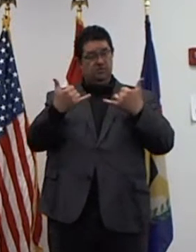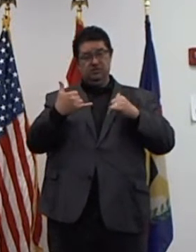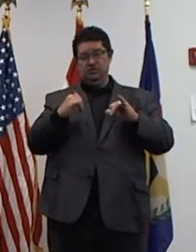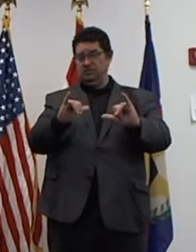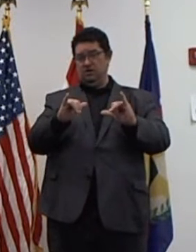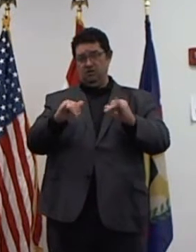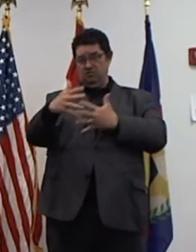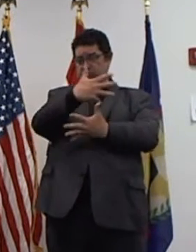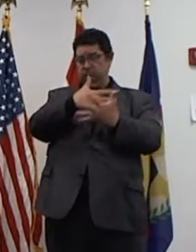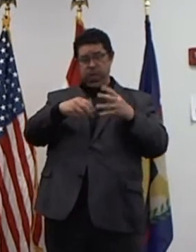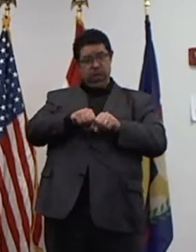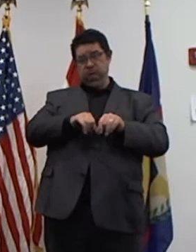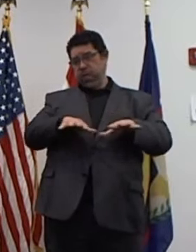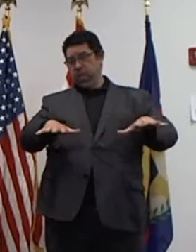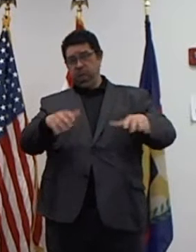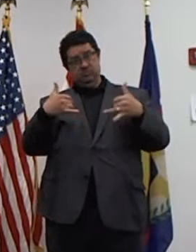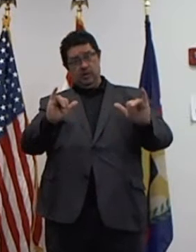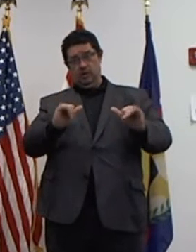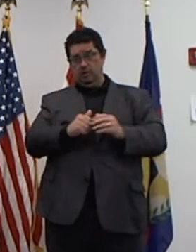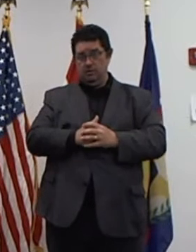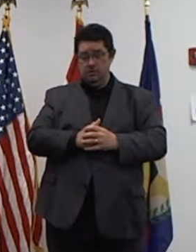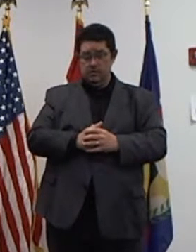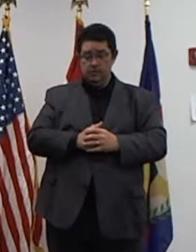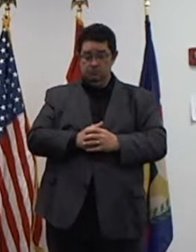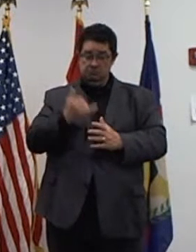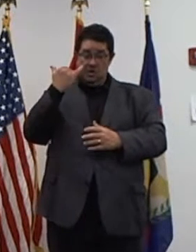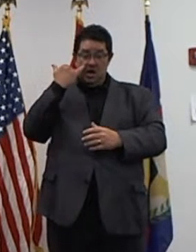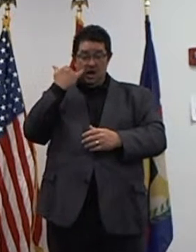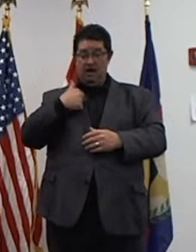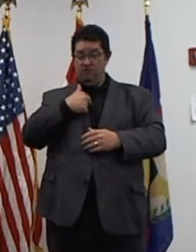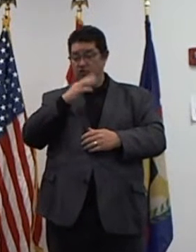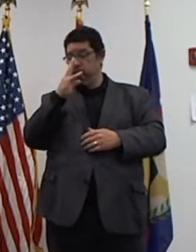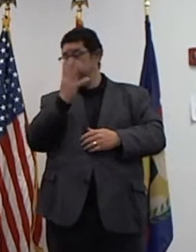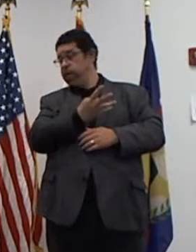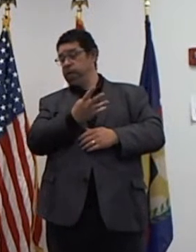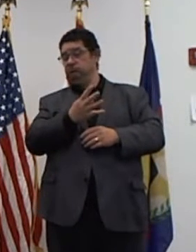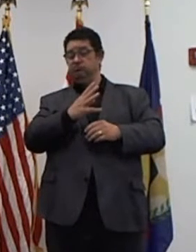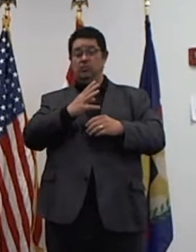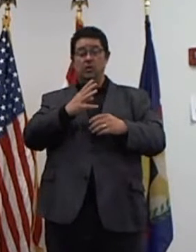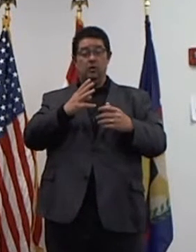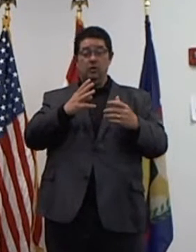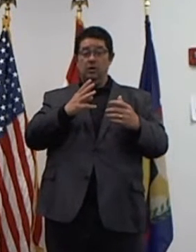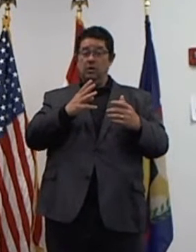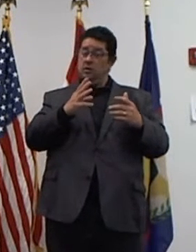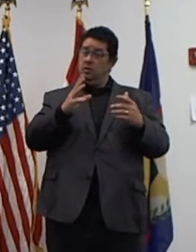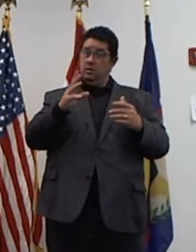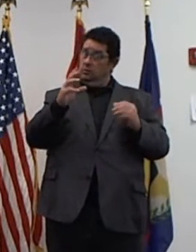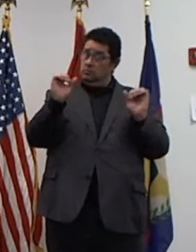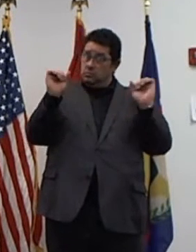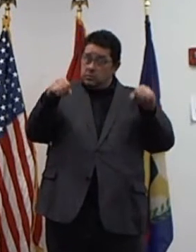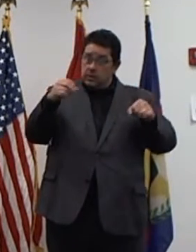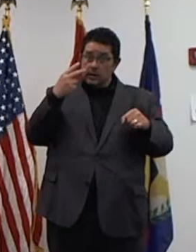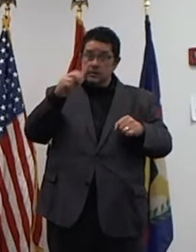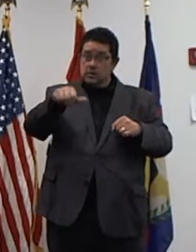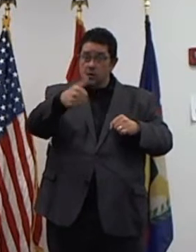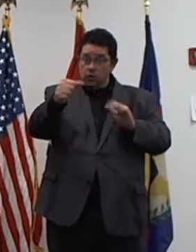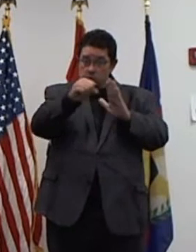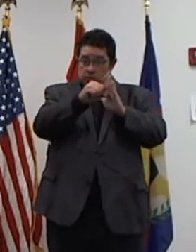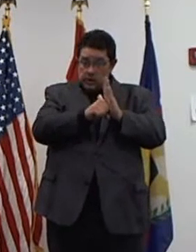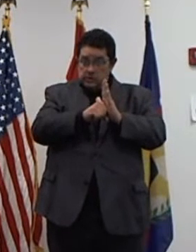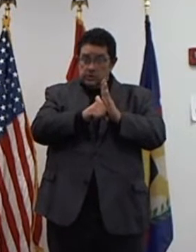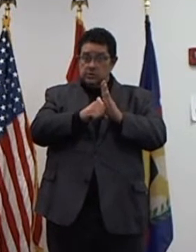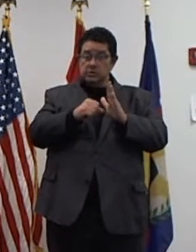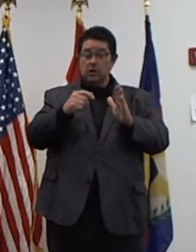our community. And if we don't recognize that, we can look across the country and see what's happening in other states where